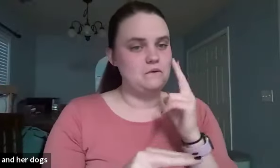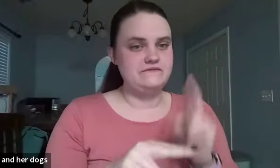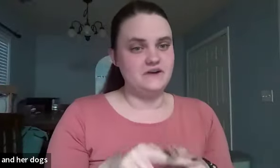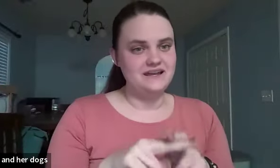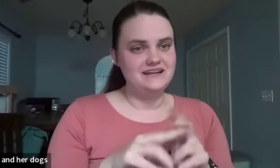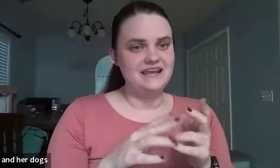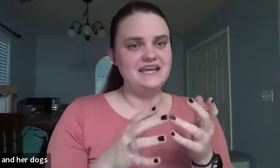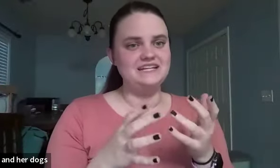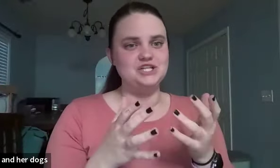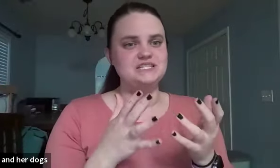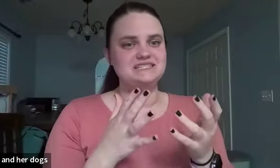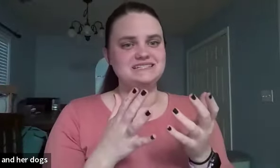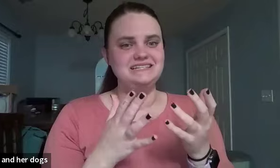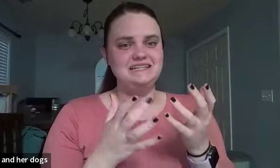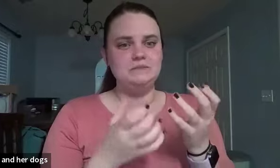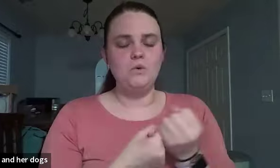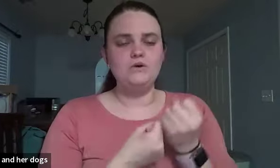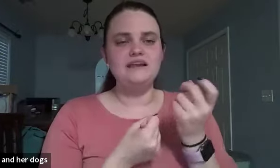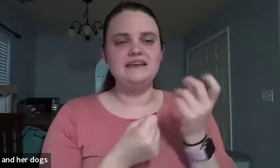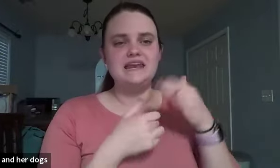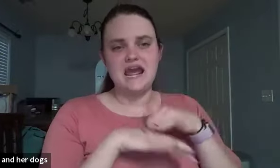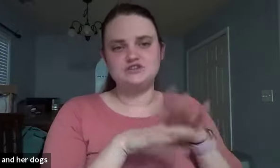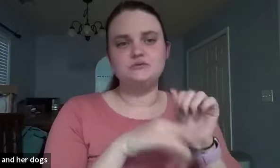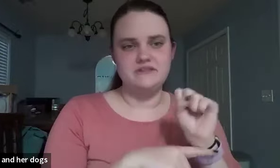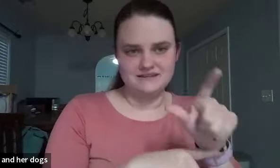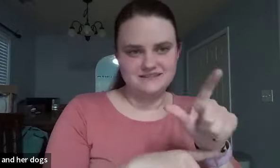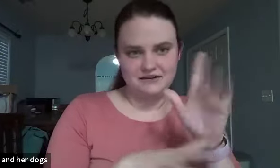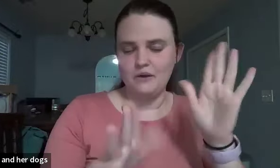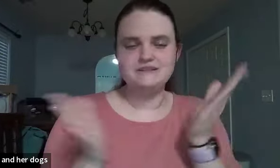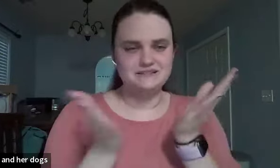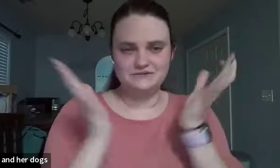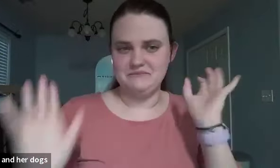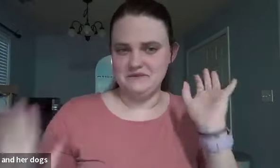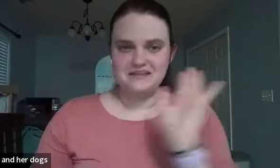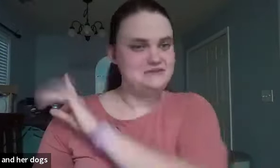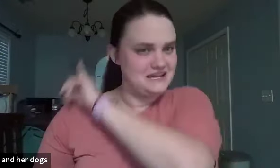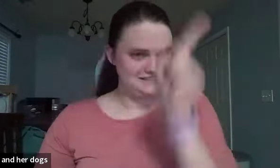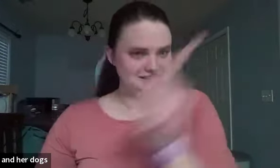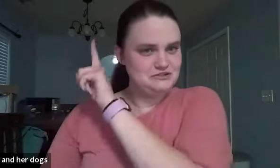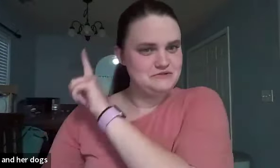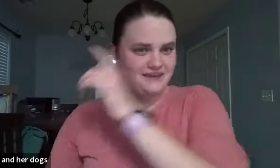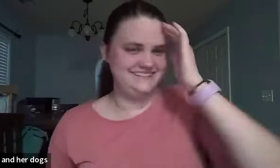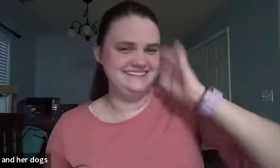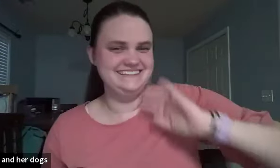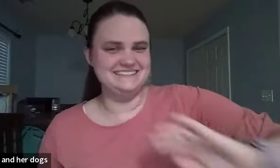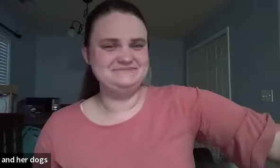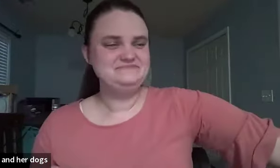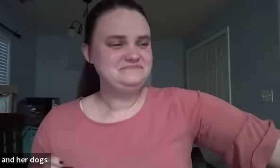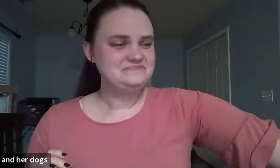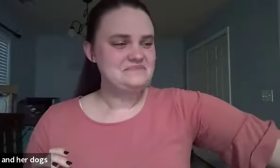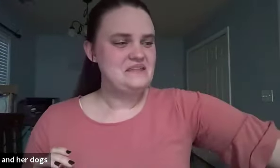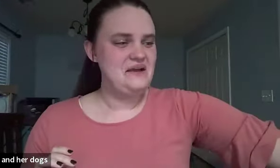more fun and just more like natural with ASL. I always like to recommend that. So yes, do that.